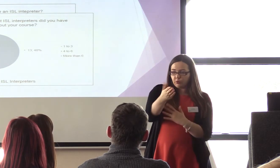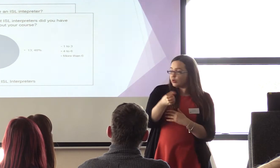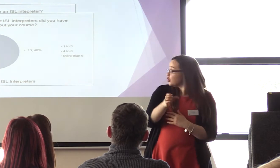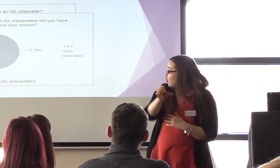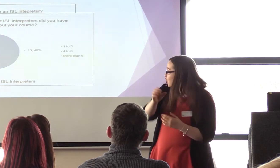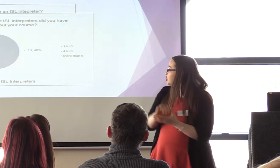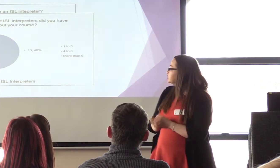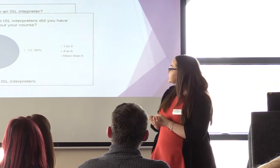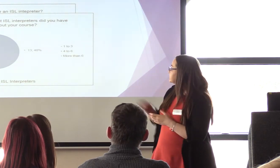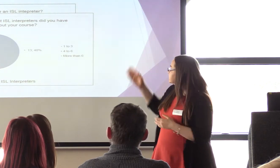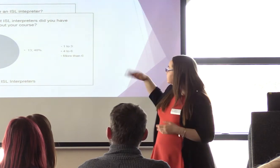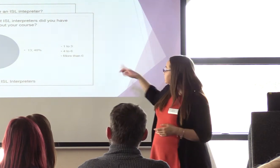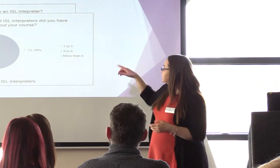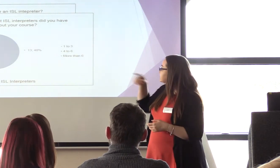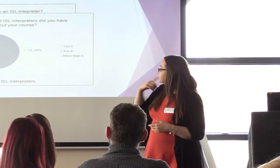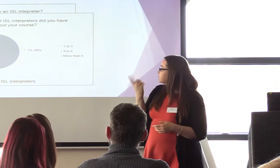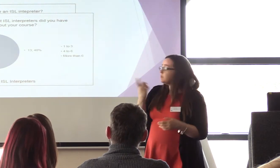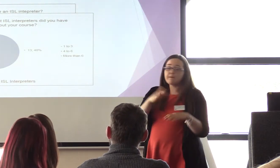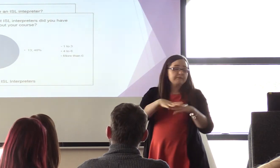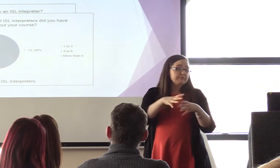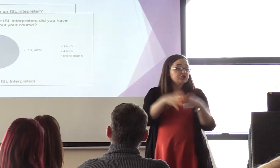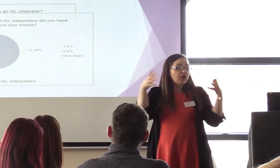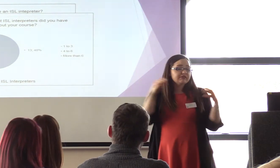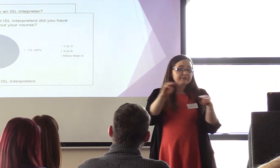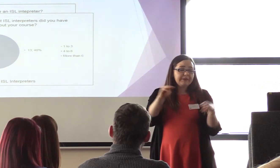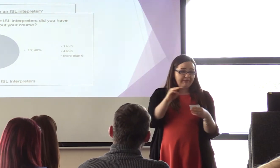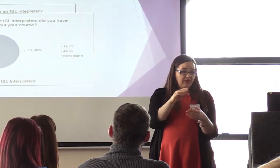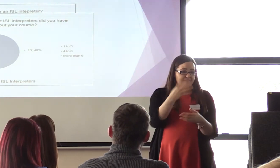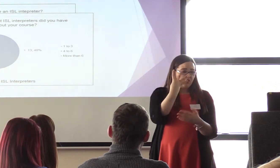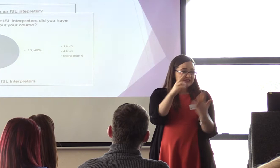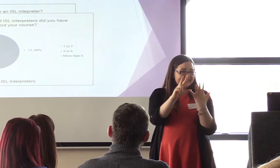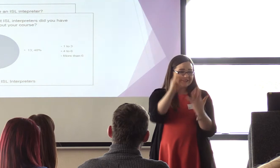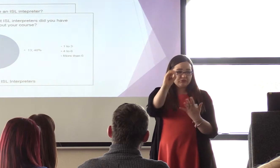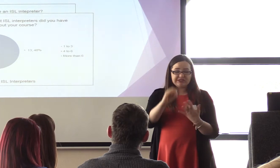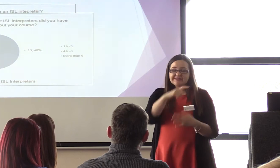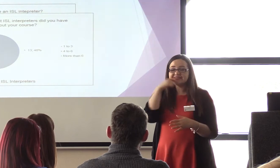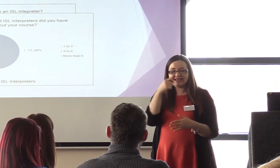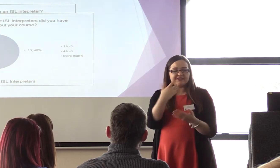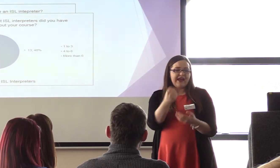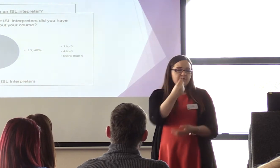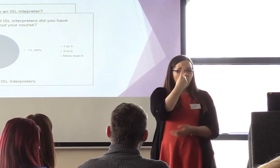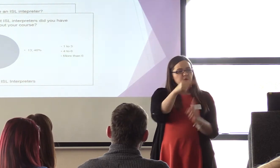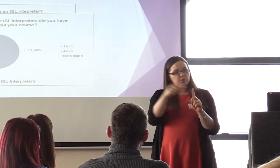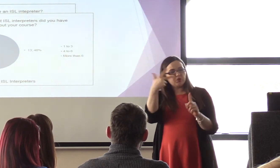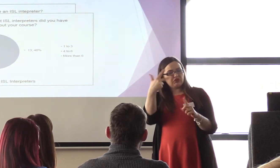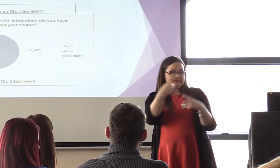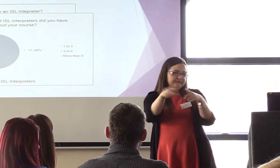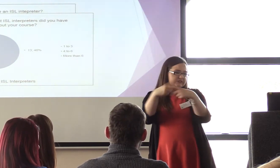I asked the question of how many different ISL interpreters did you have throughout your course? And,